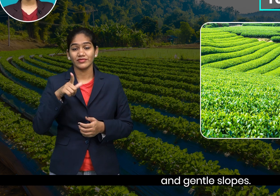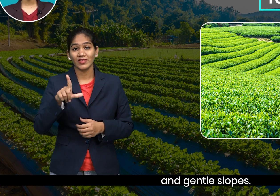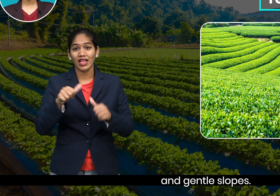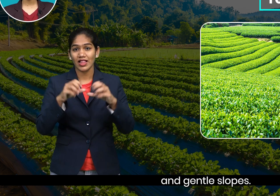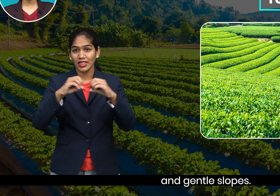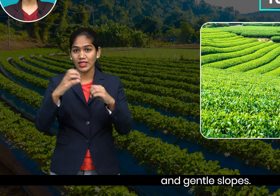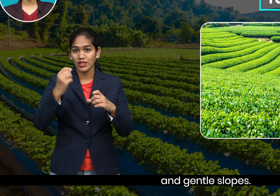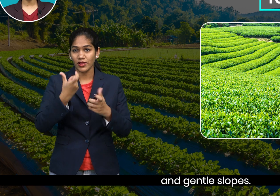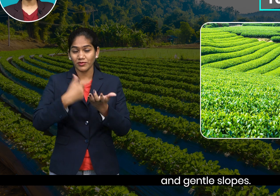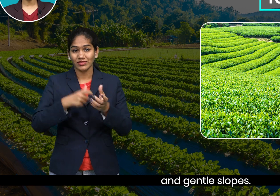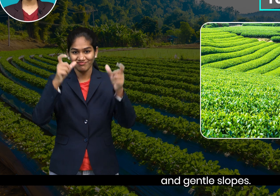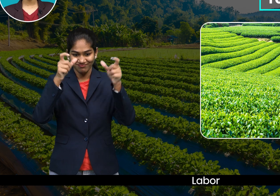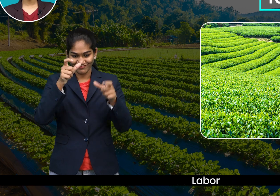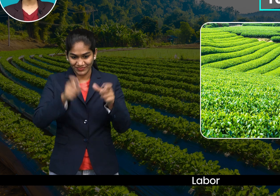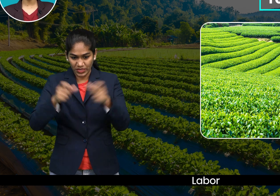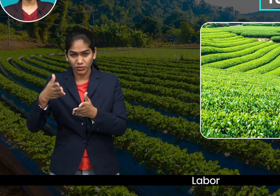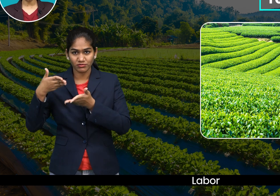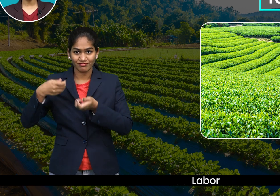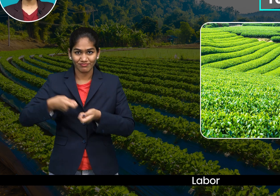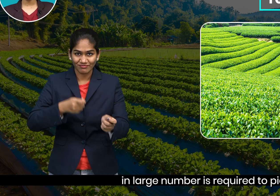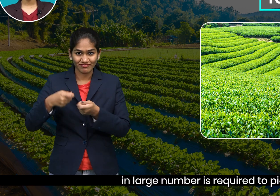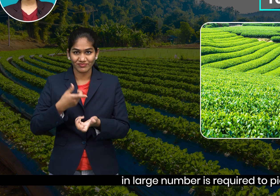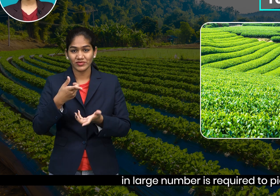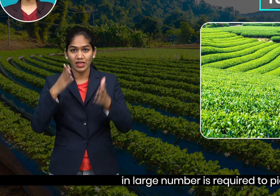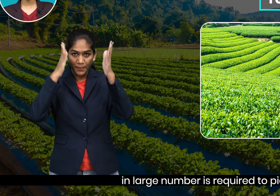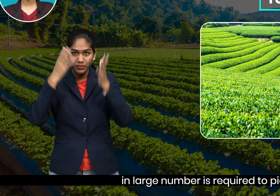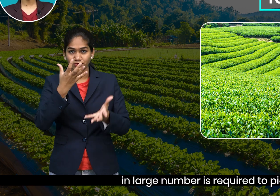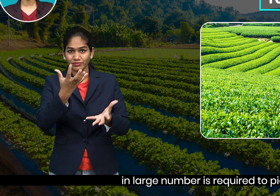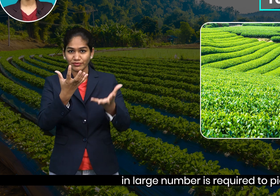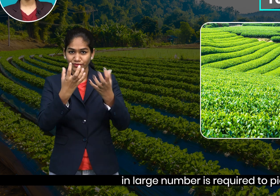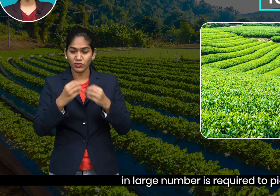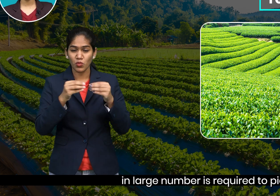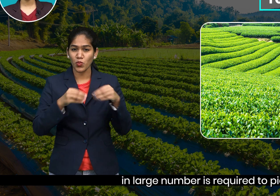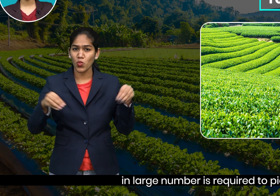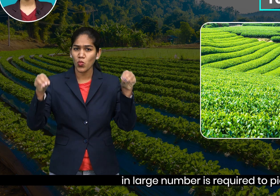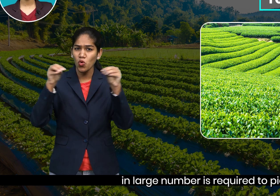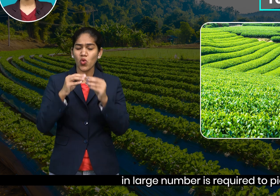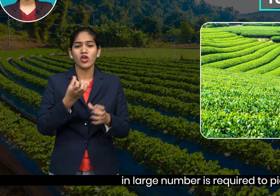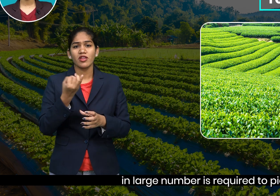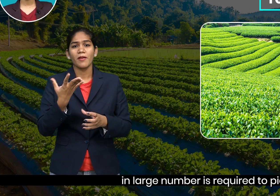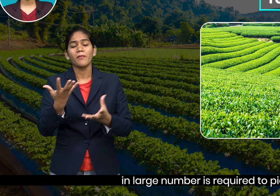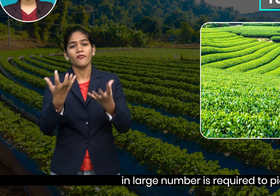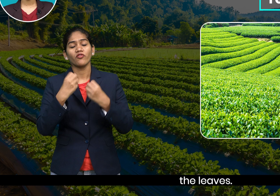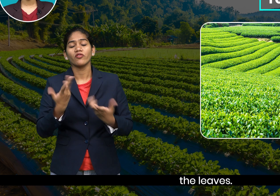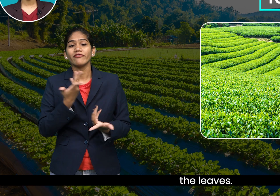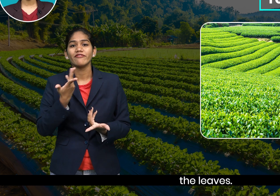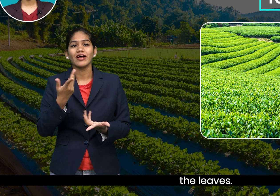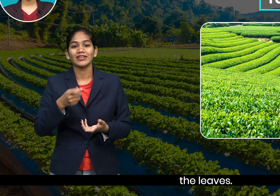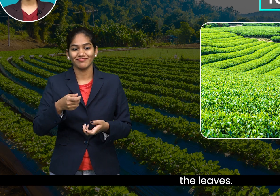Labor in large number is required to pick the leaves.